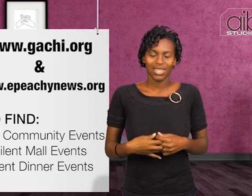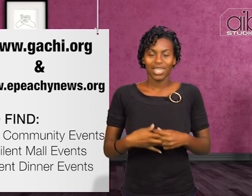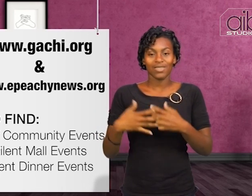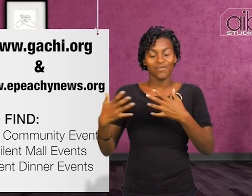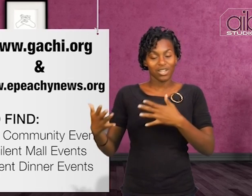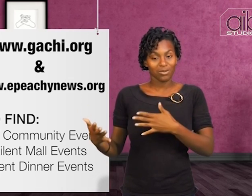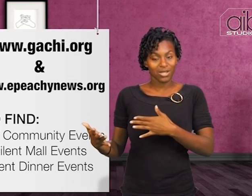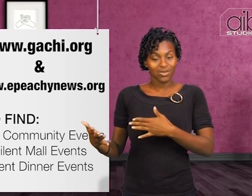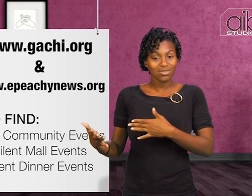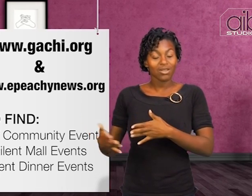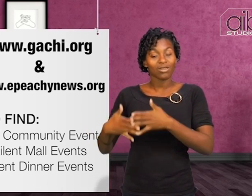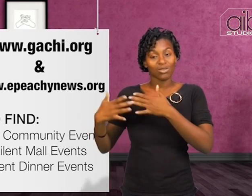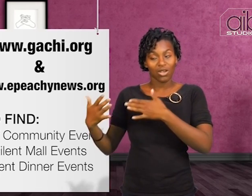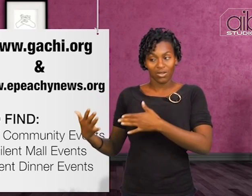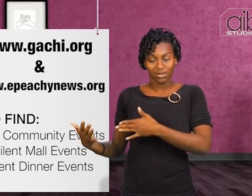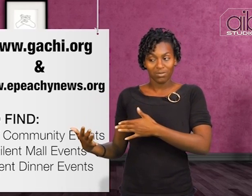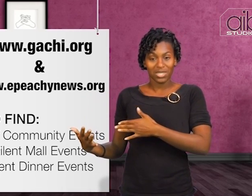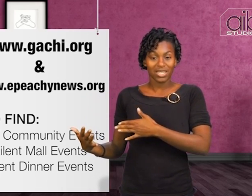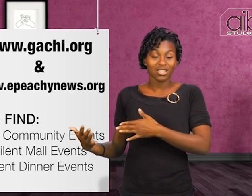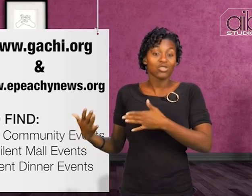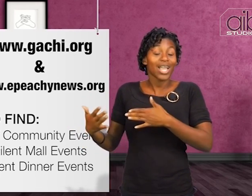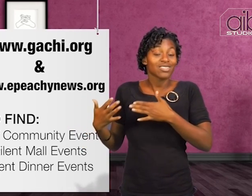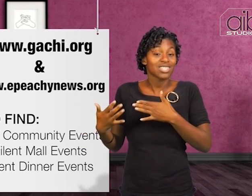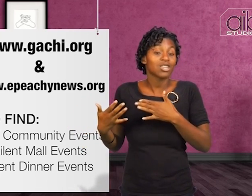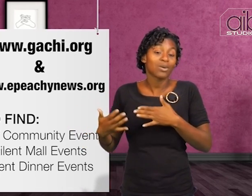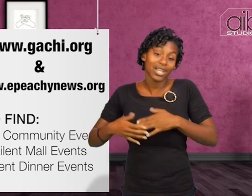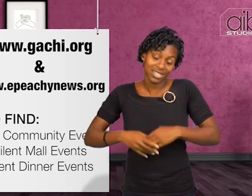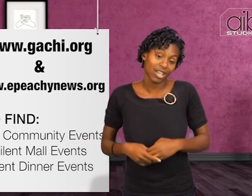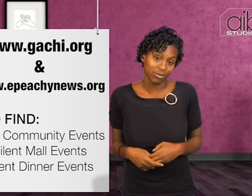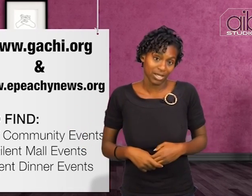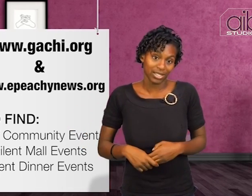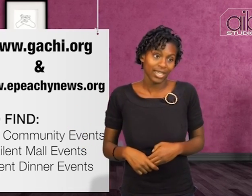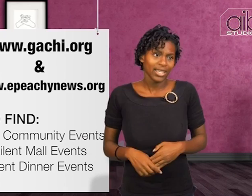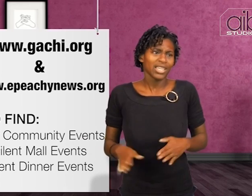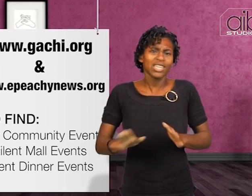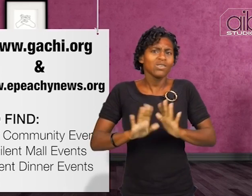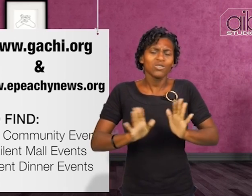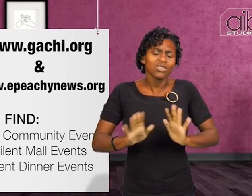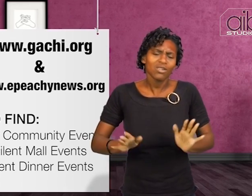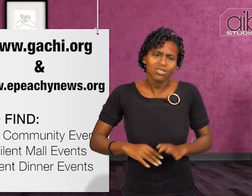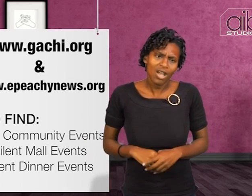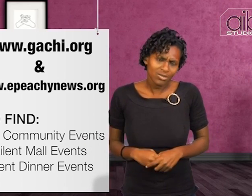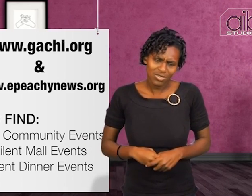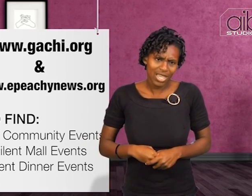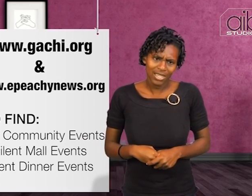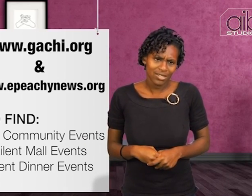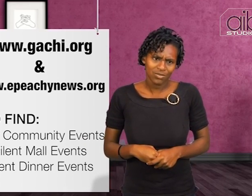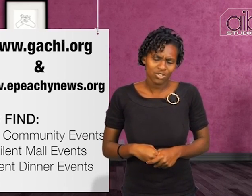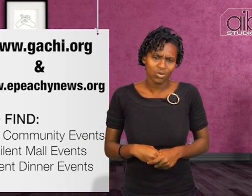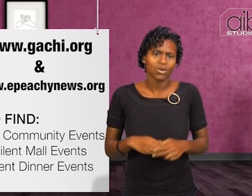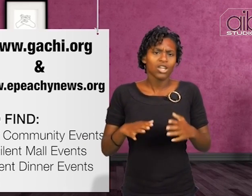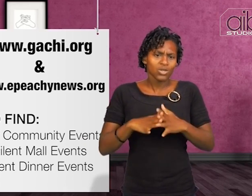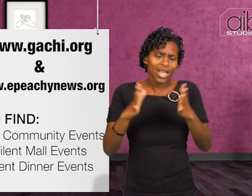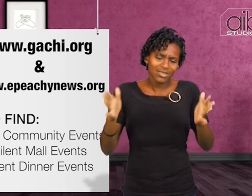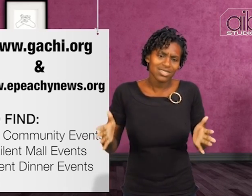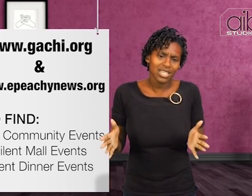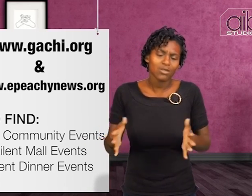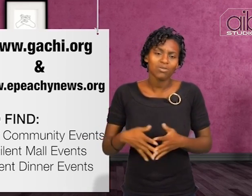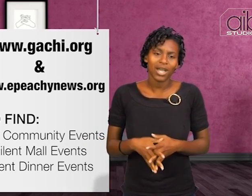And the farewells are long because you have to say goodbye to everybody. Even if you never talk to that individual, you have to say goodbye